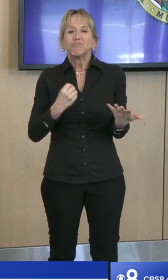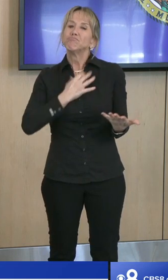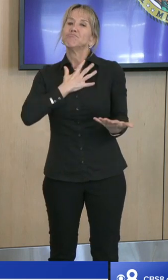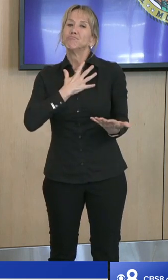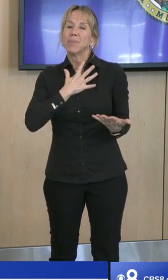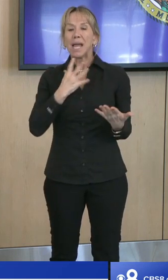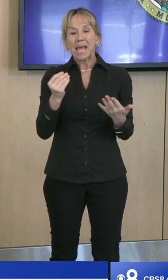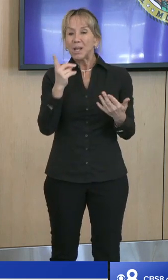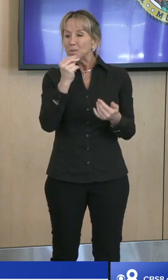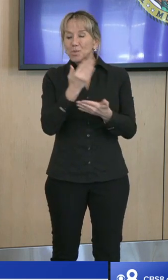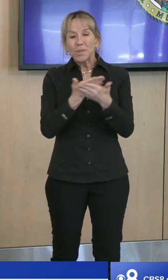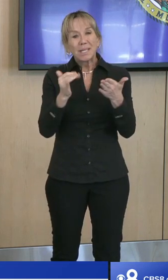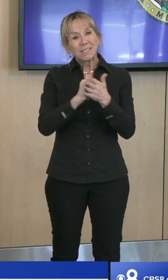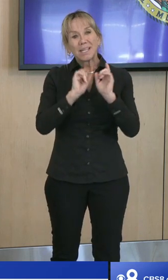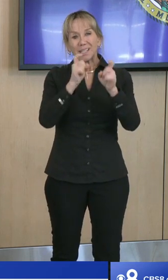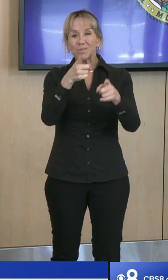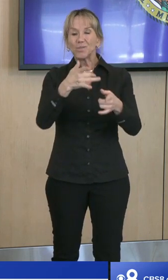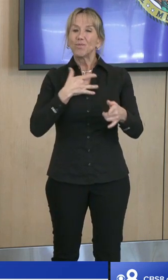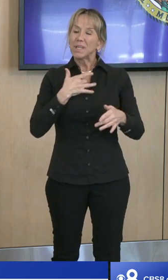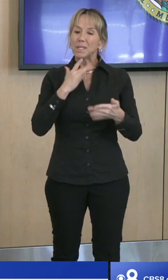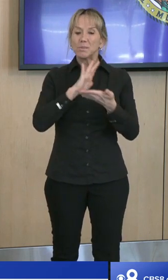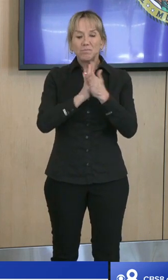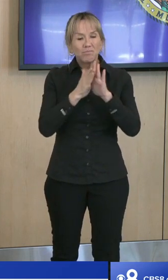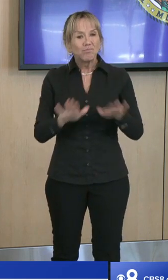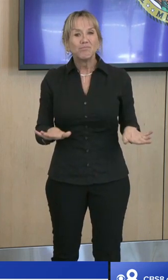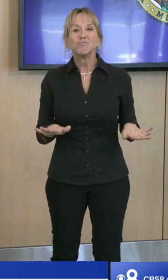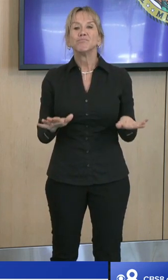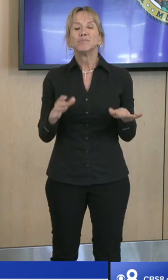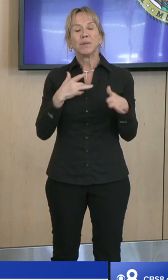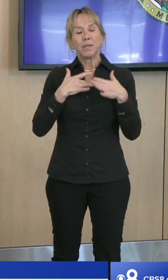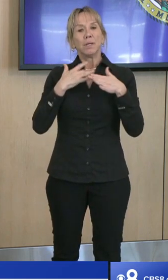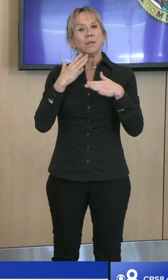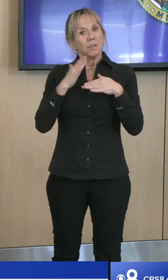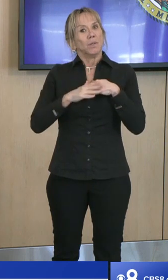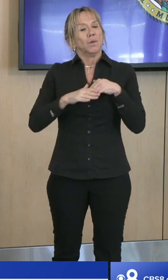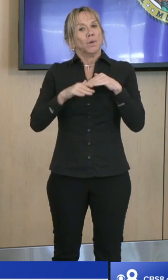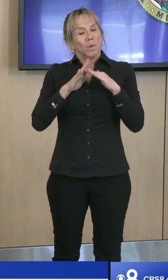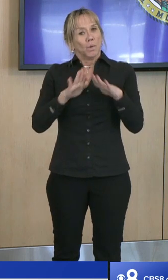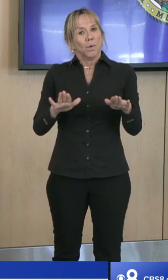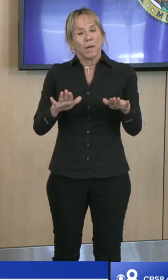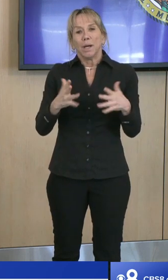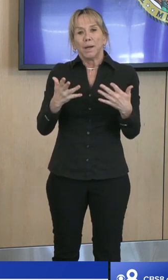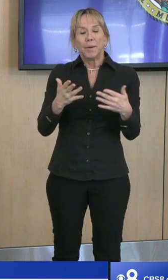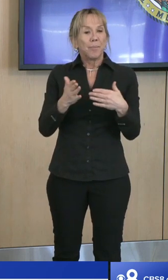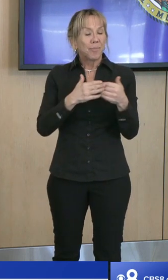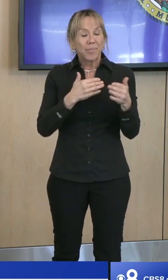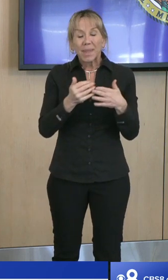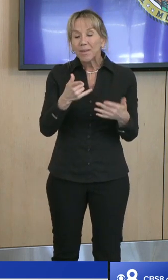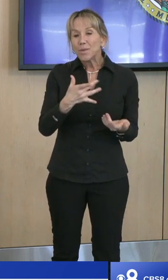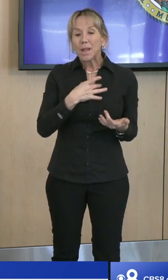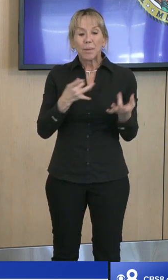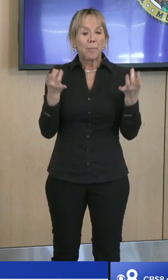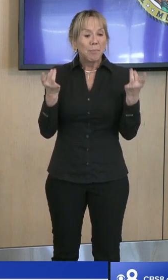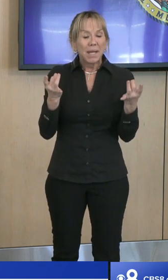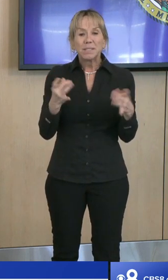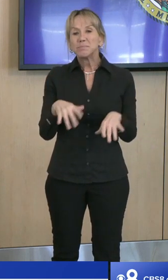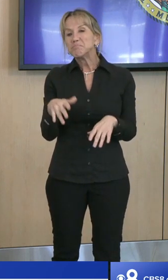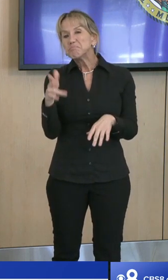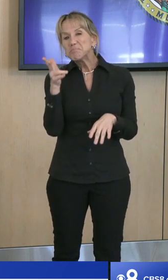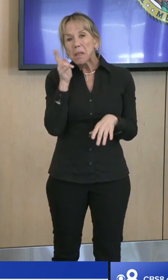you comfort and solace, whether it's meditation, whether it is listening to music, whether